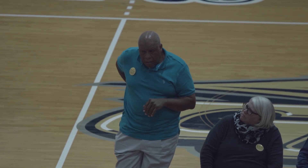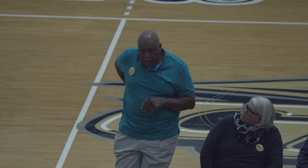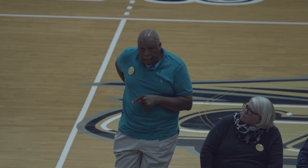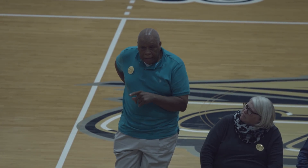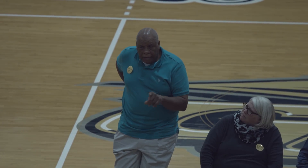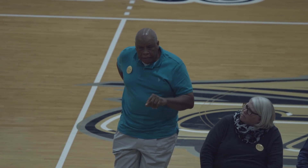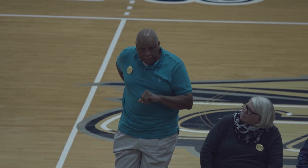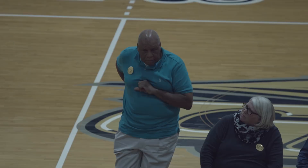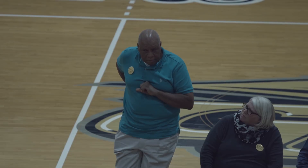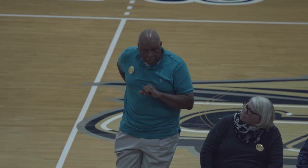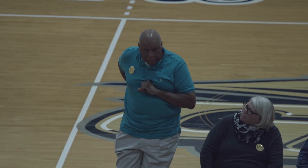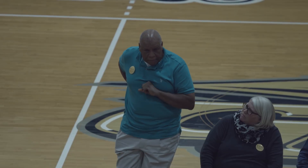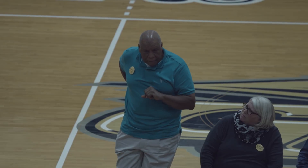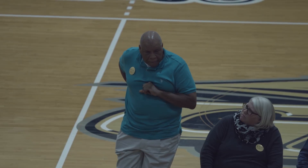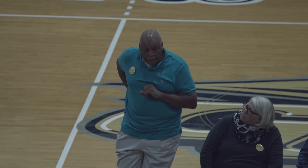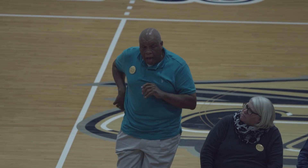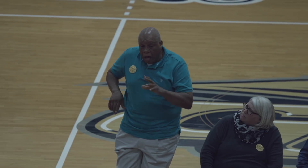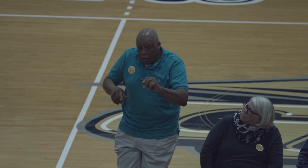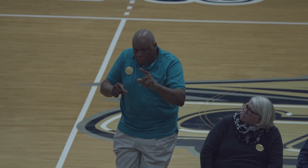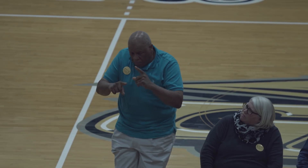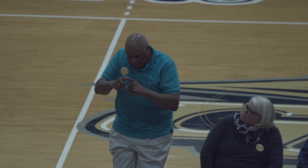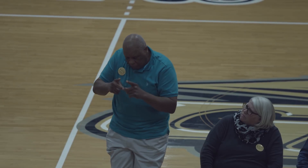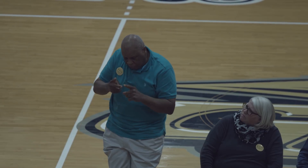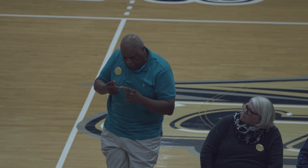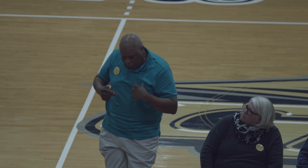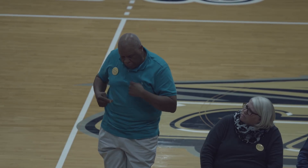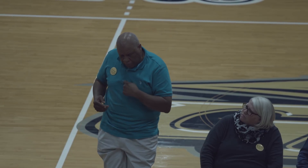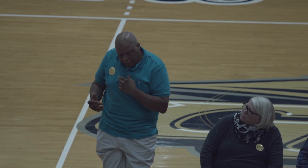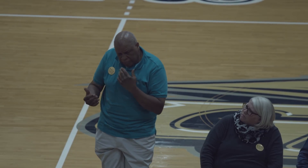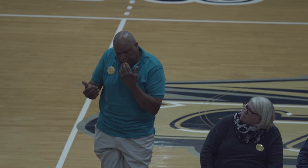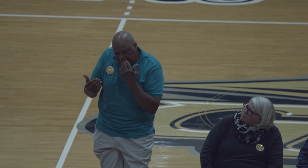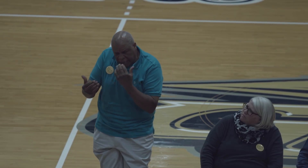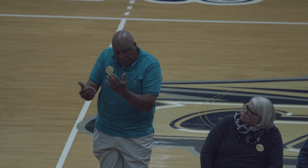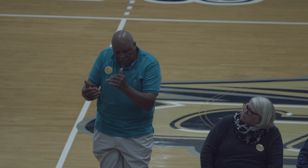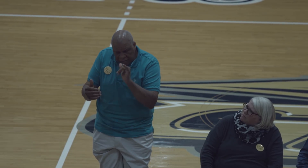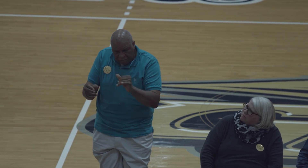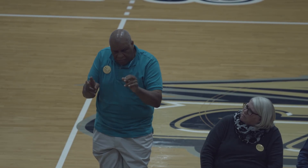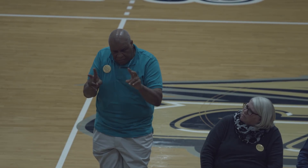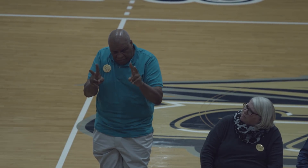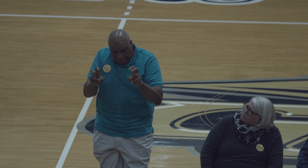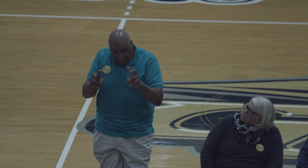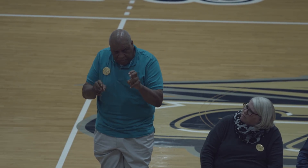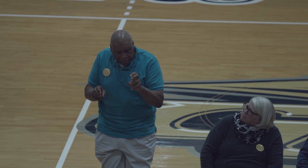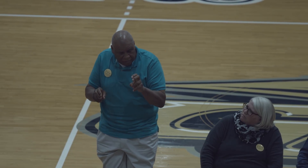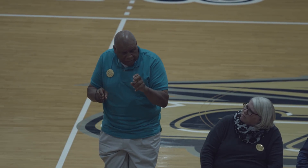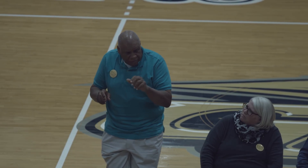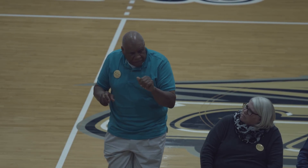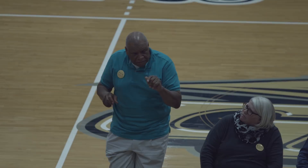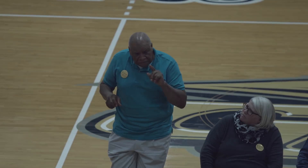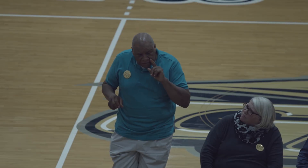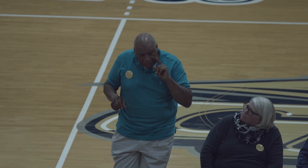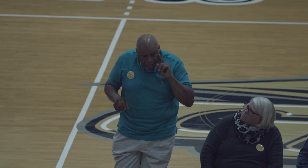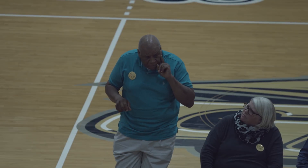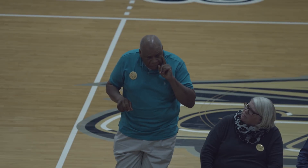in their lives. They were promoted in their workplaces. Without DPN, I'm not so sure that would have